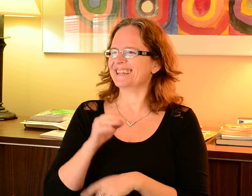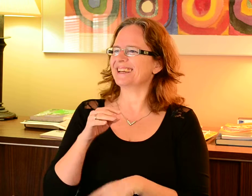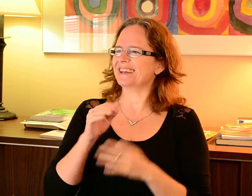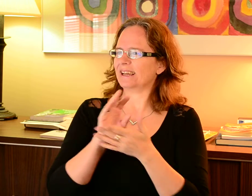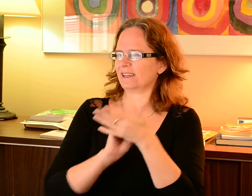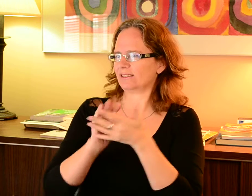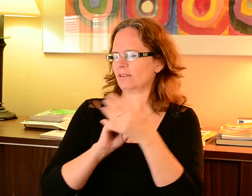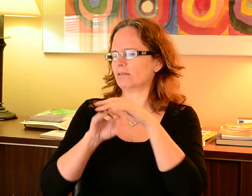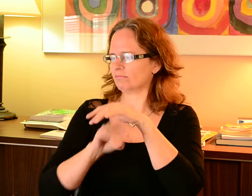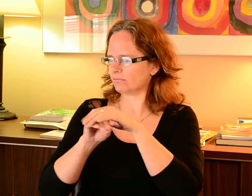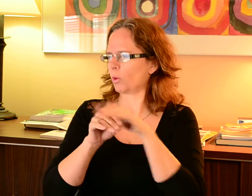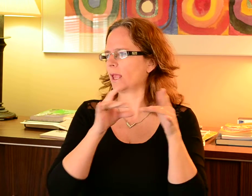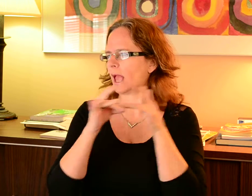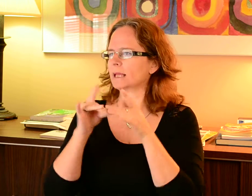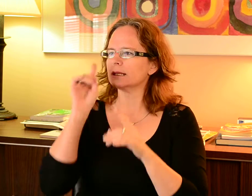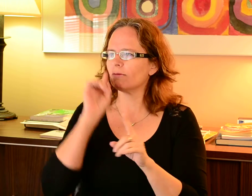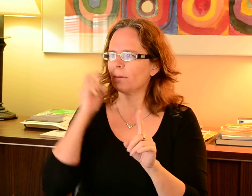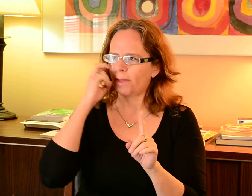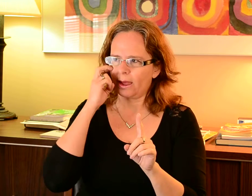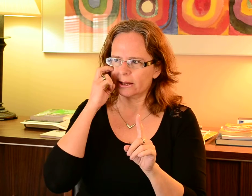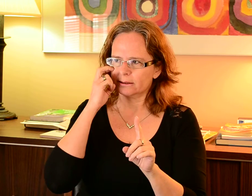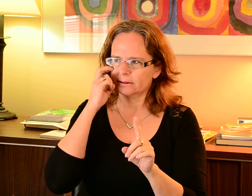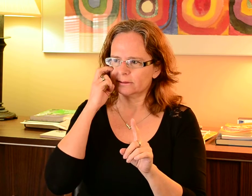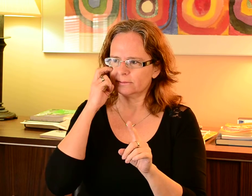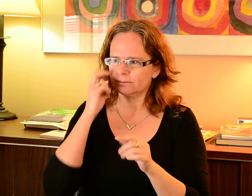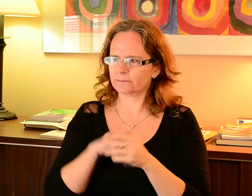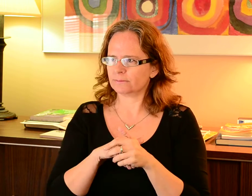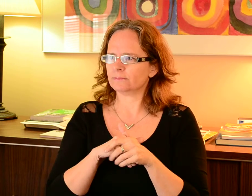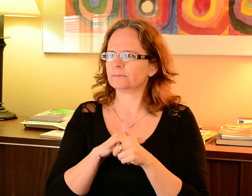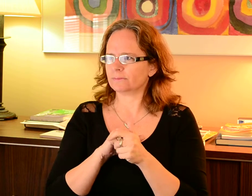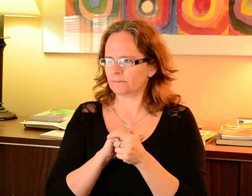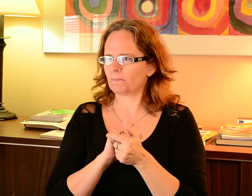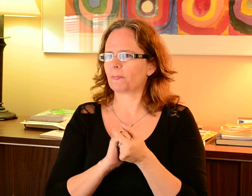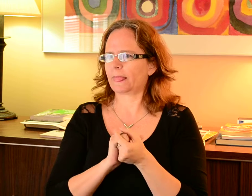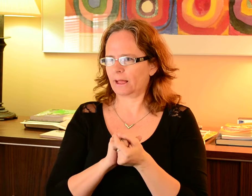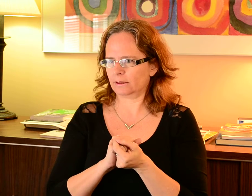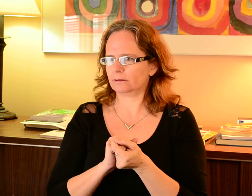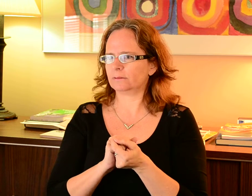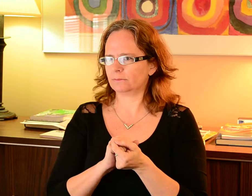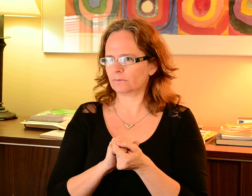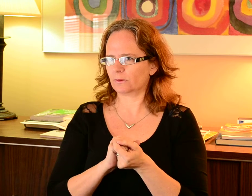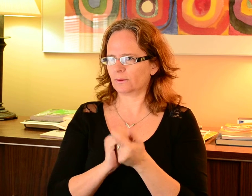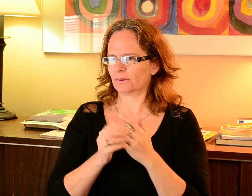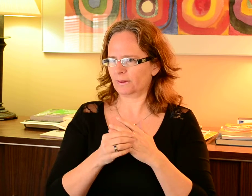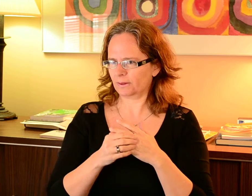is. Right. So I do tactile sign language for people who are deaf and blind. Thank you.